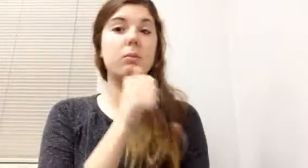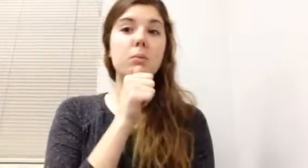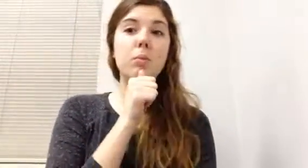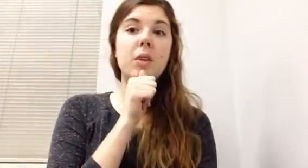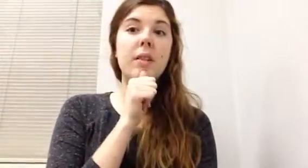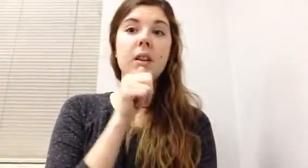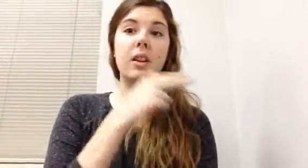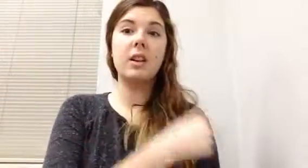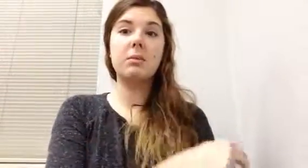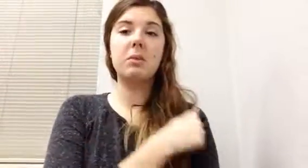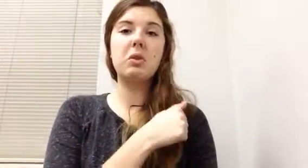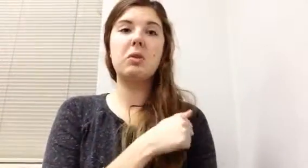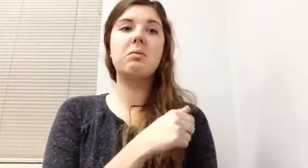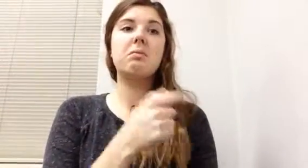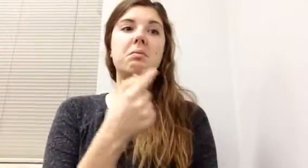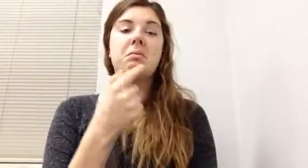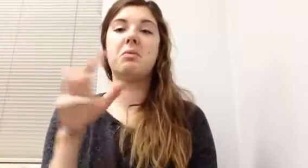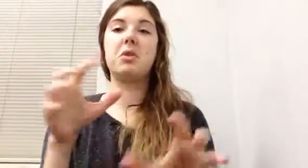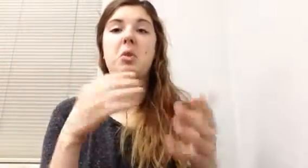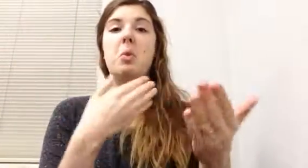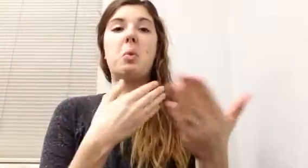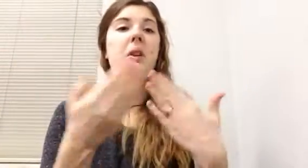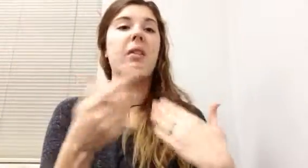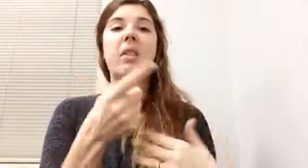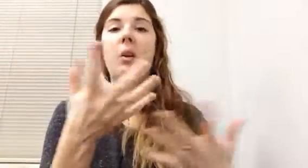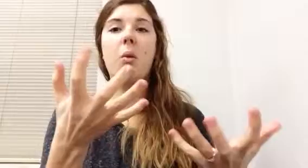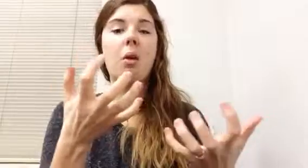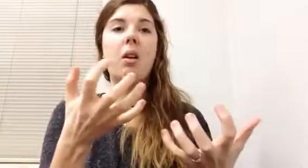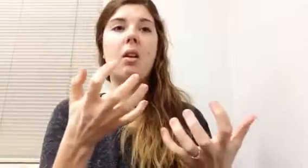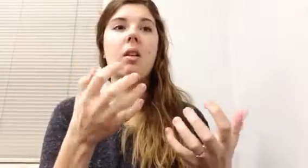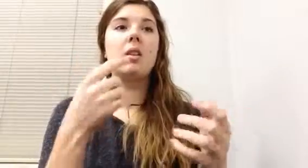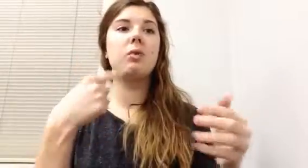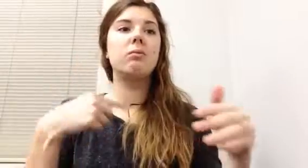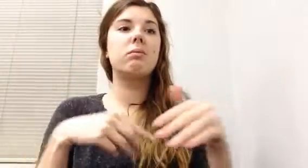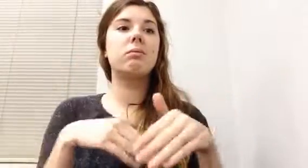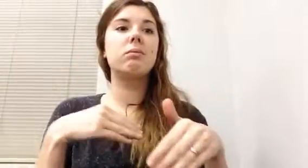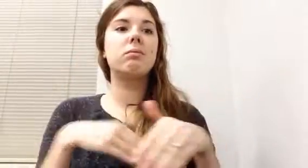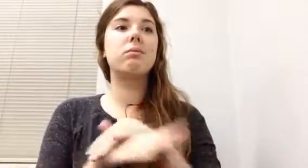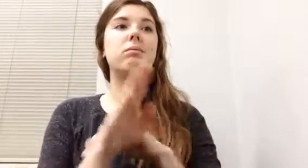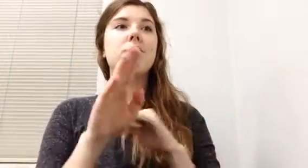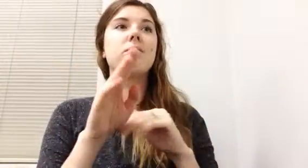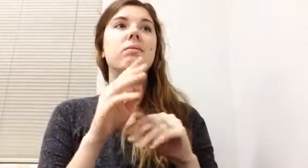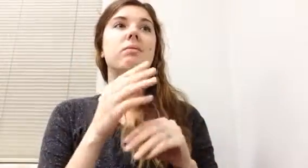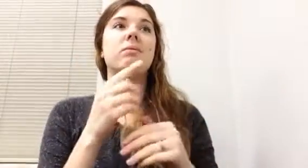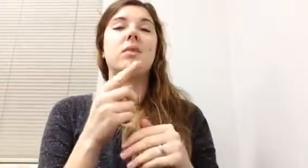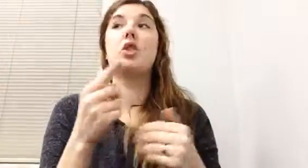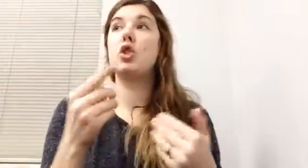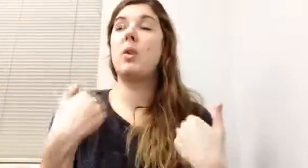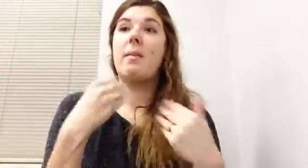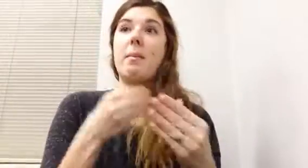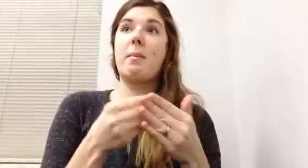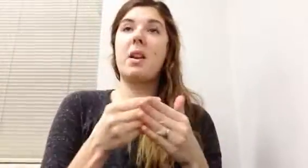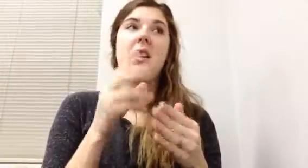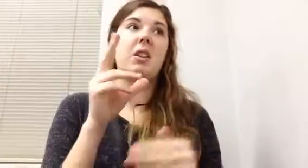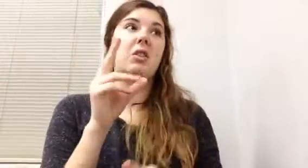"See ya." They're not supposed to, but they do. Public has to take everybody. So a private hospital will be less likely to treat